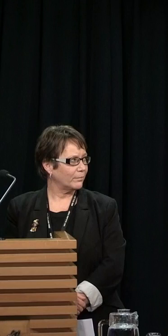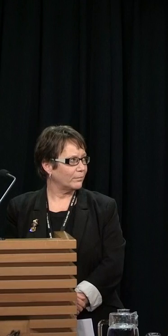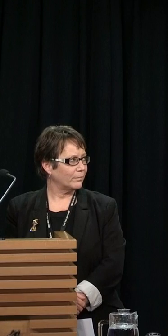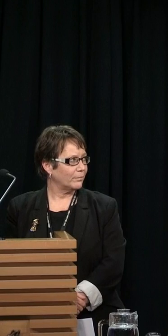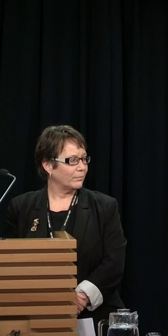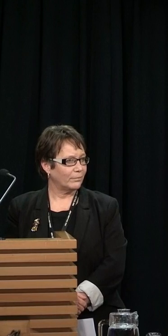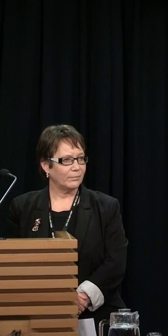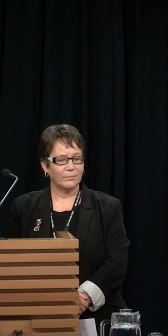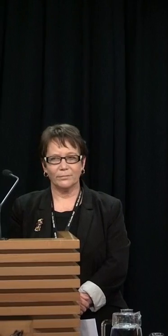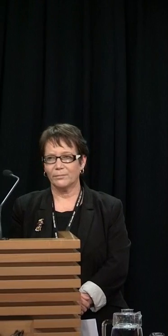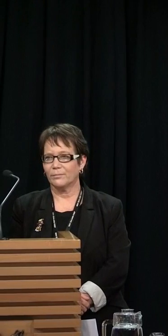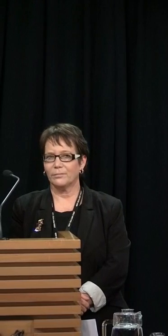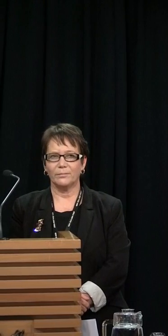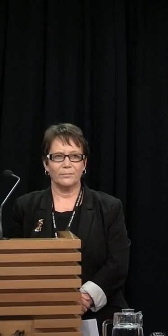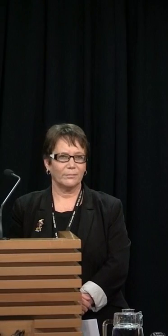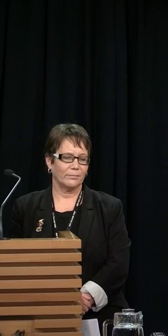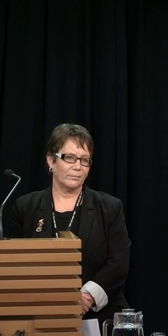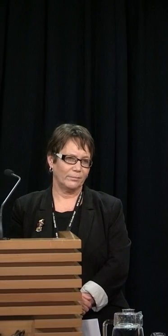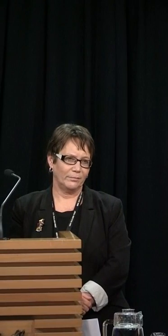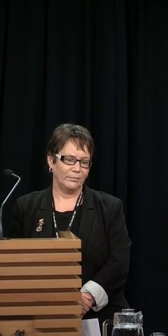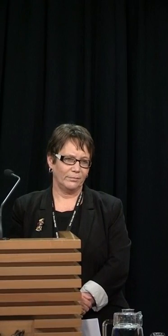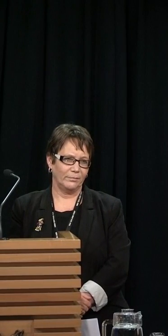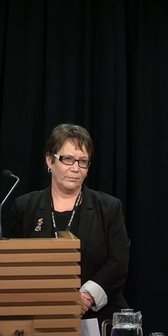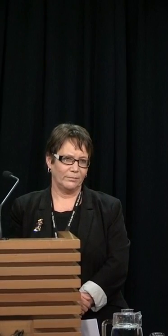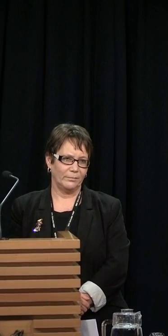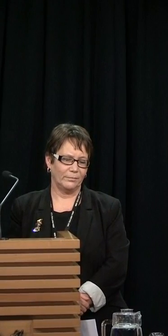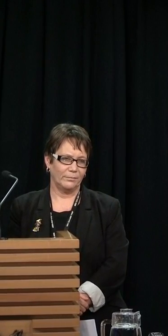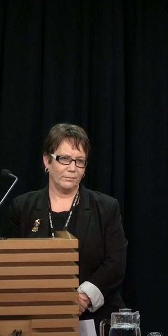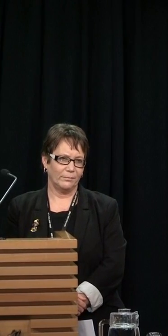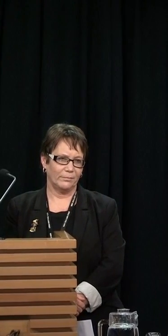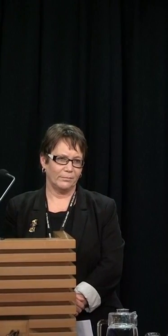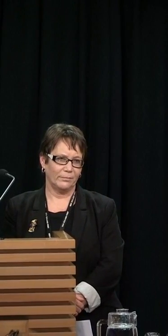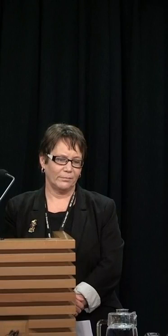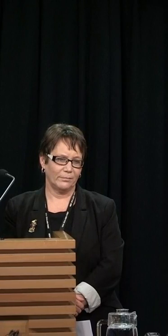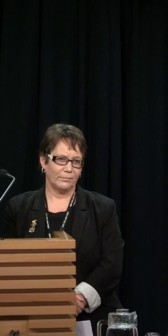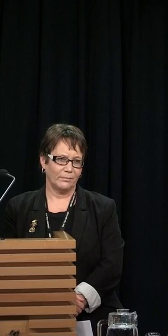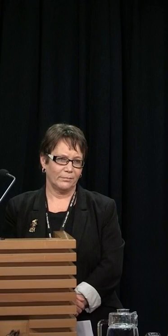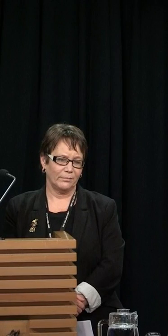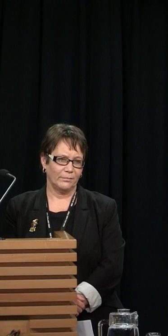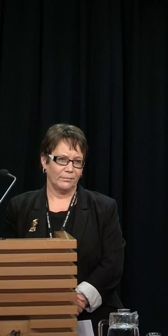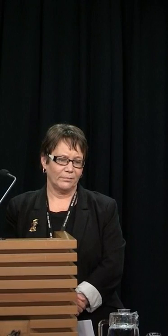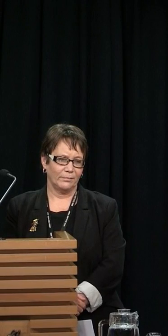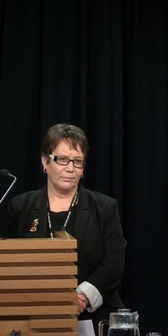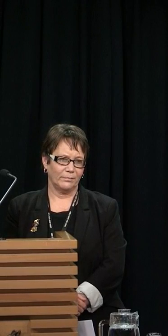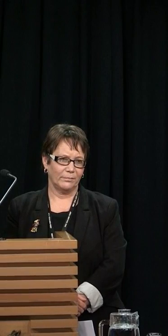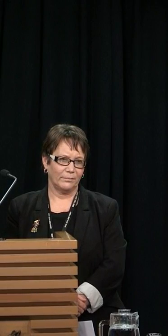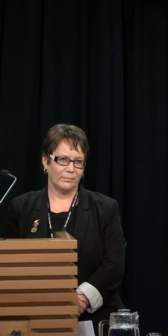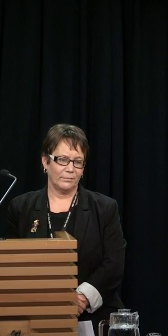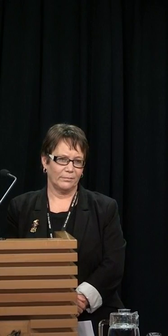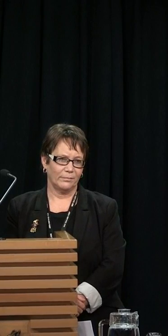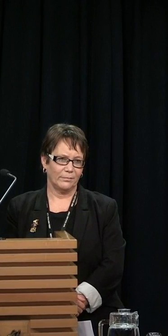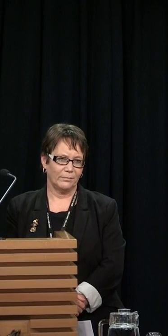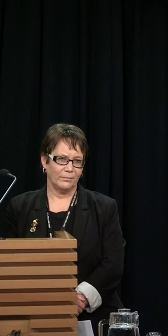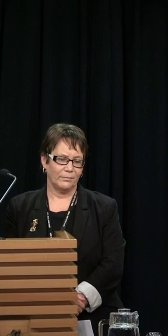course we will react. Can I just clarify the extension to the time frame? I think in the original terms of reference it talks about individuals who are